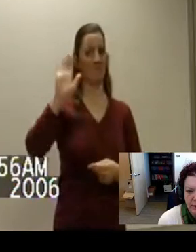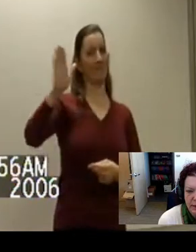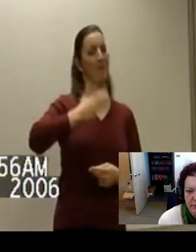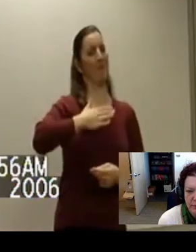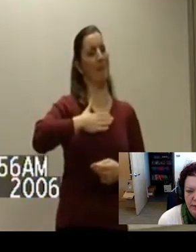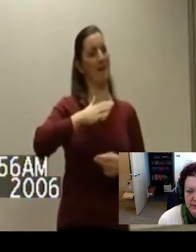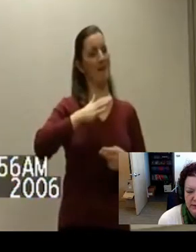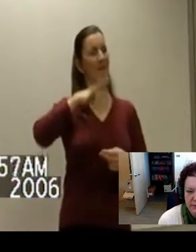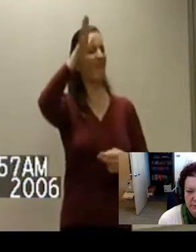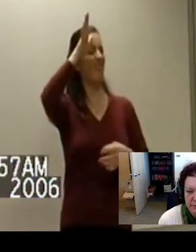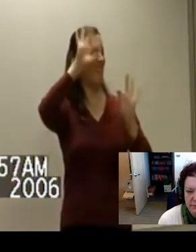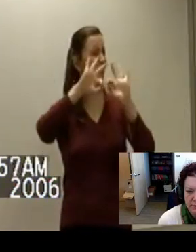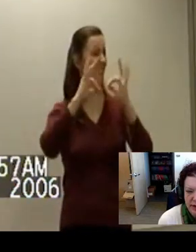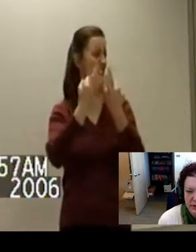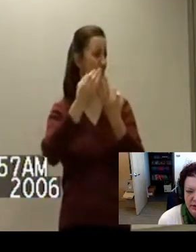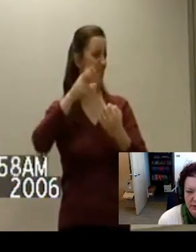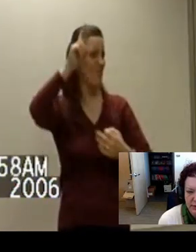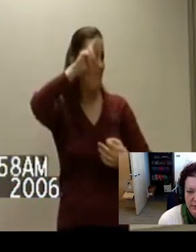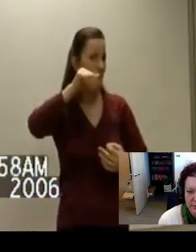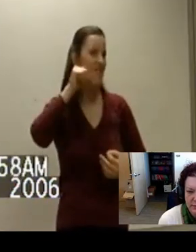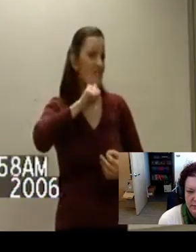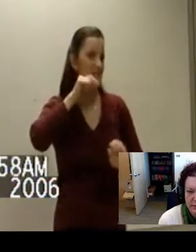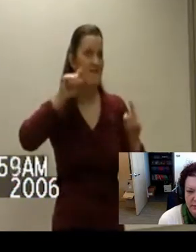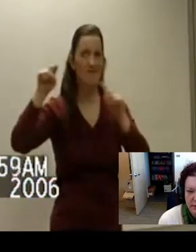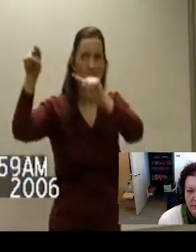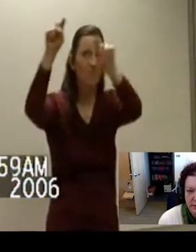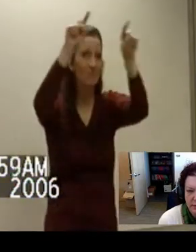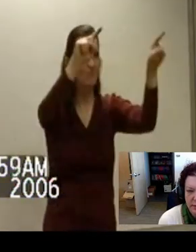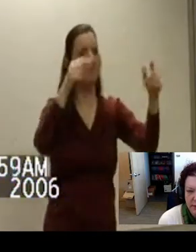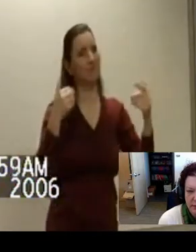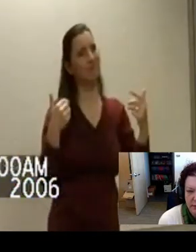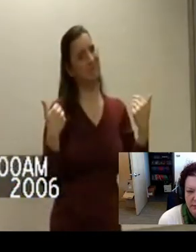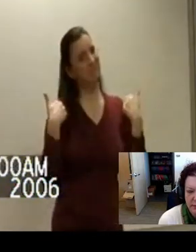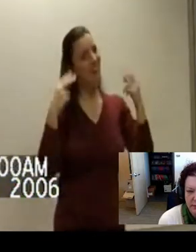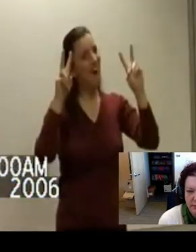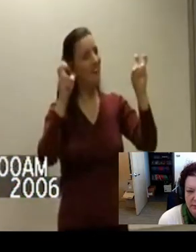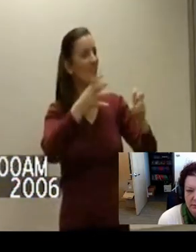had never had chickens, but